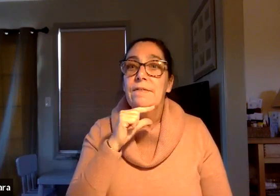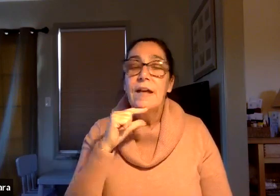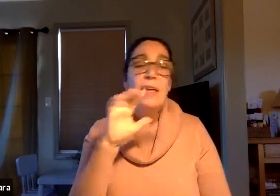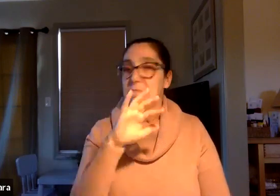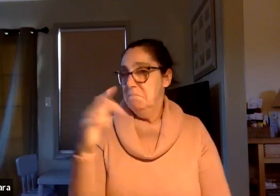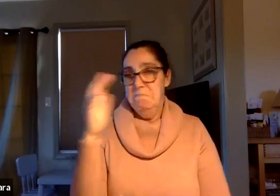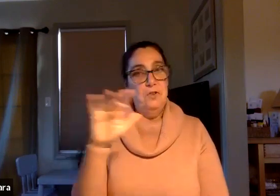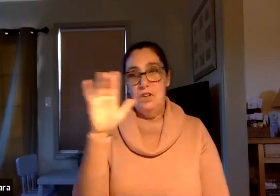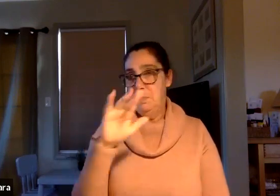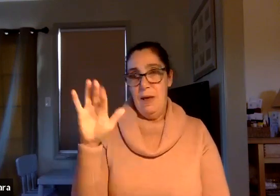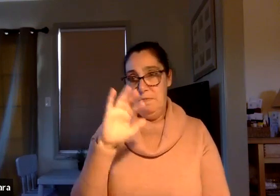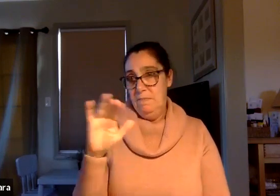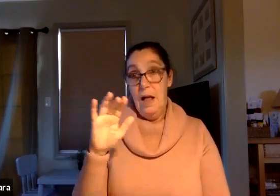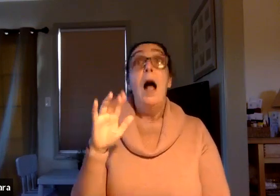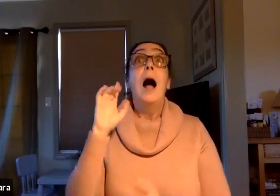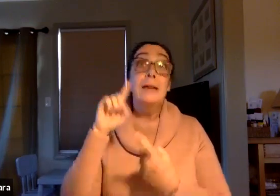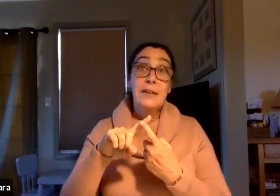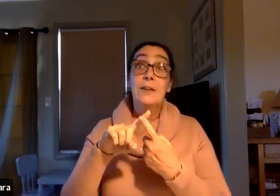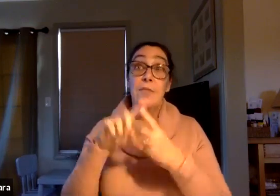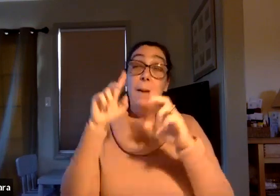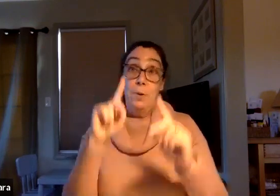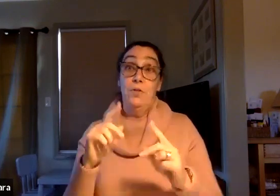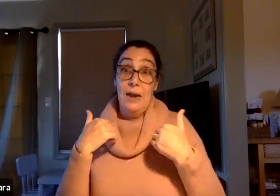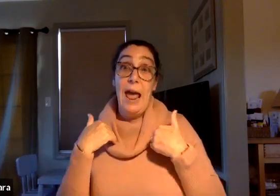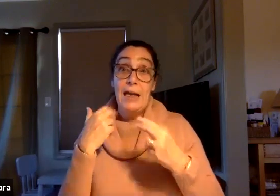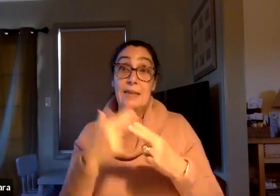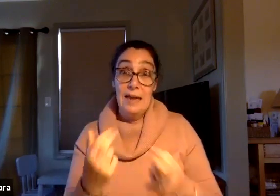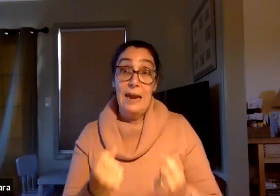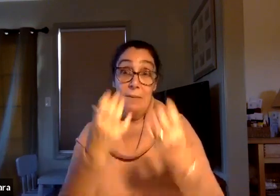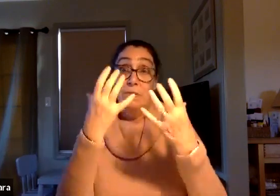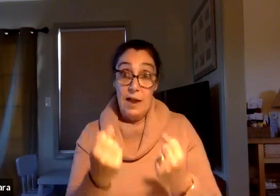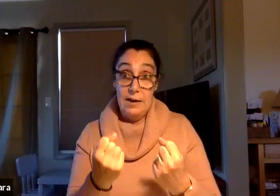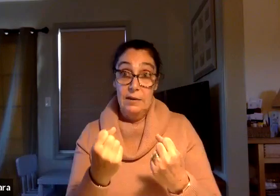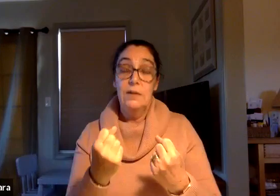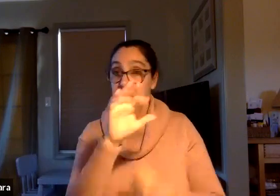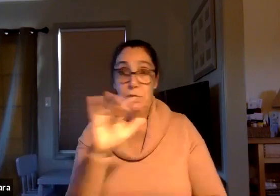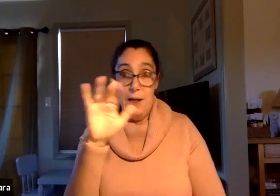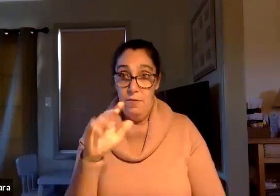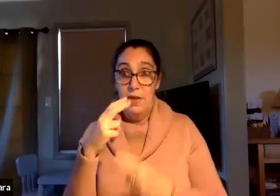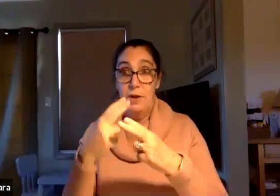And then you just spell. Until that person has a name sign, you spell their name.